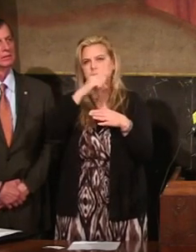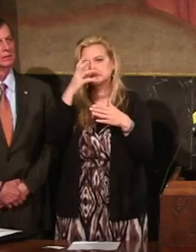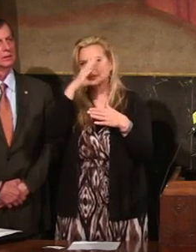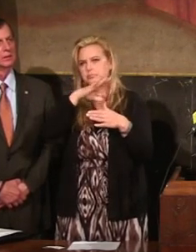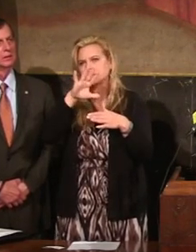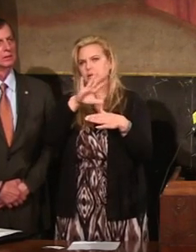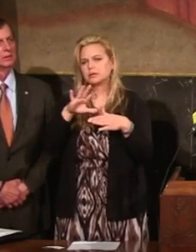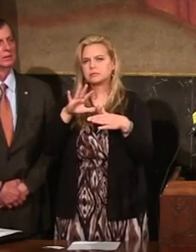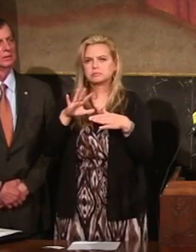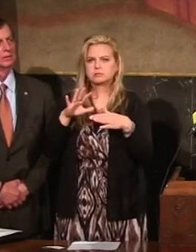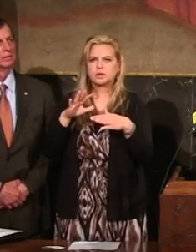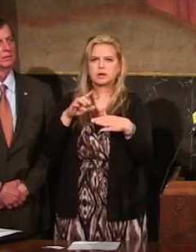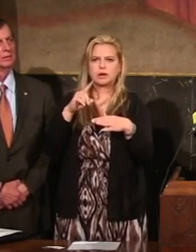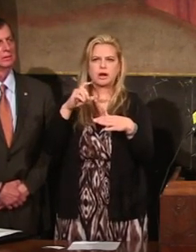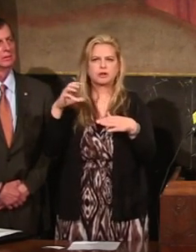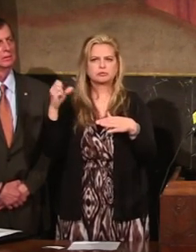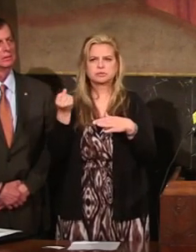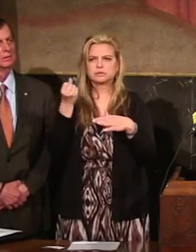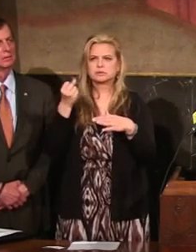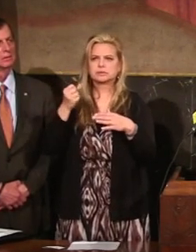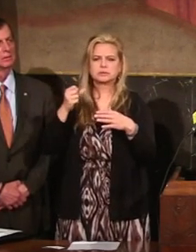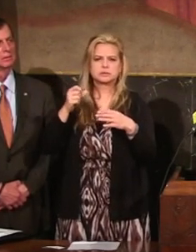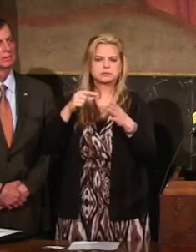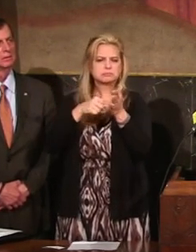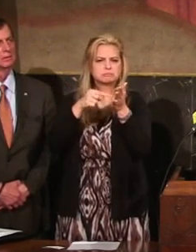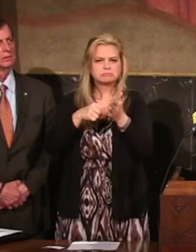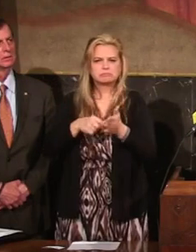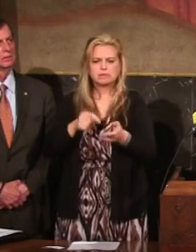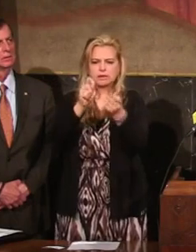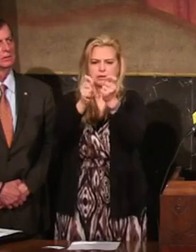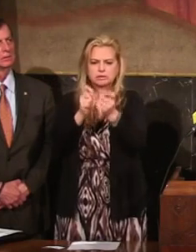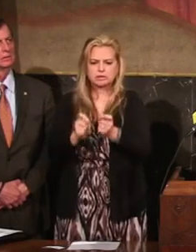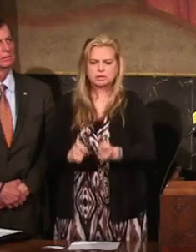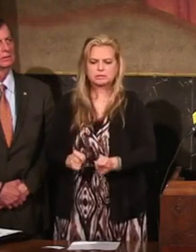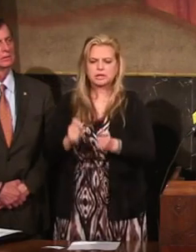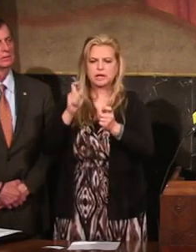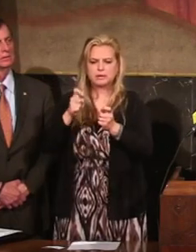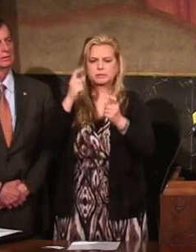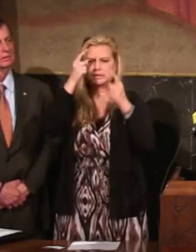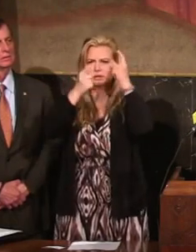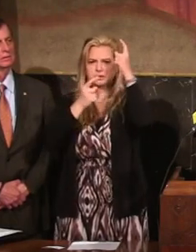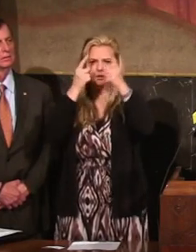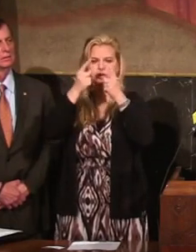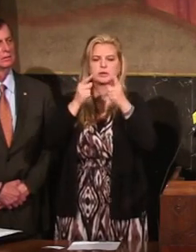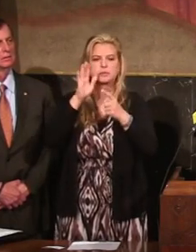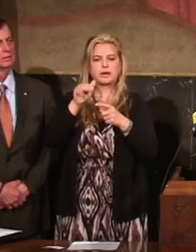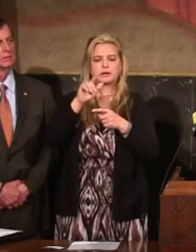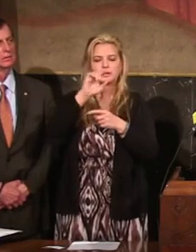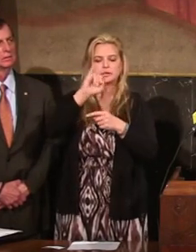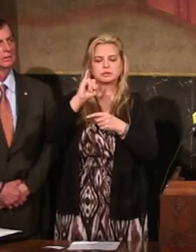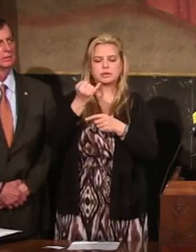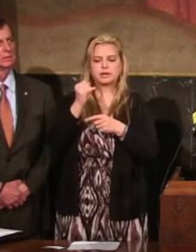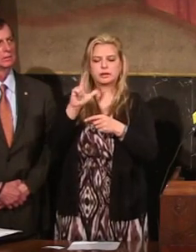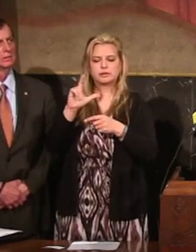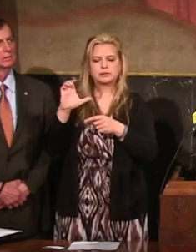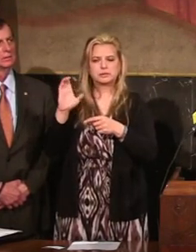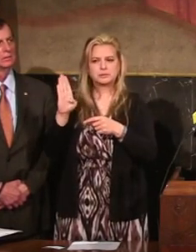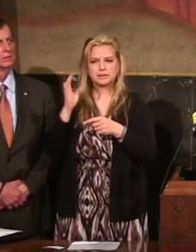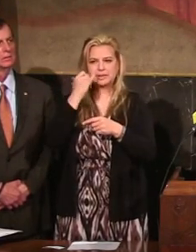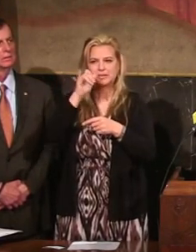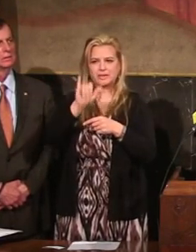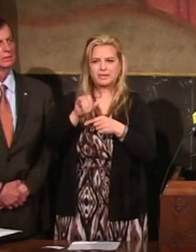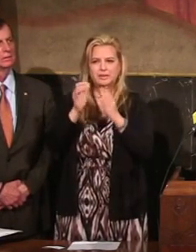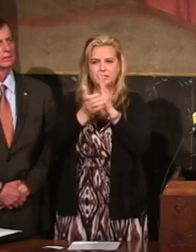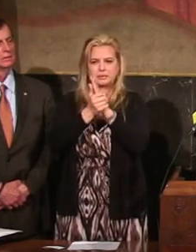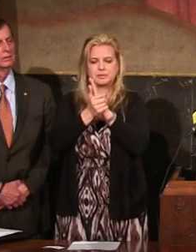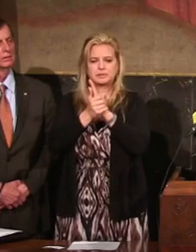be as many as hundreds of expenditure adjustments that would have to be considered by the JLCB if this